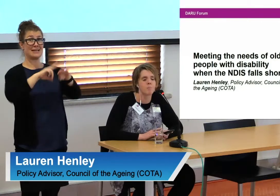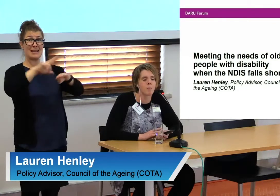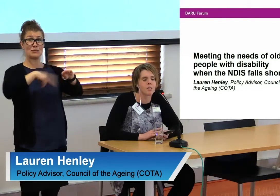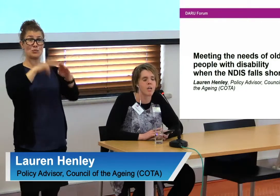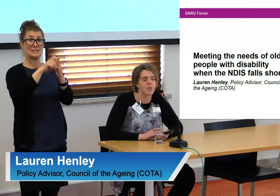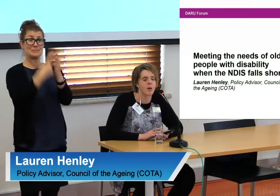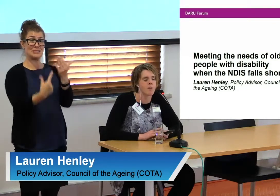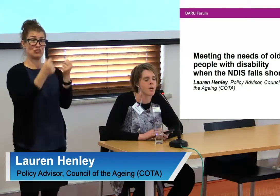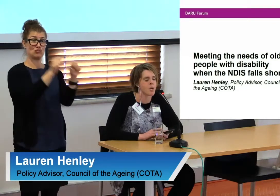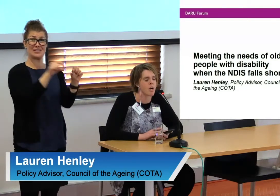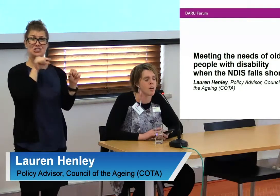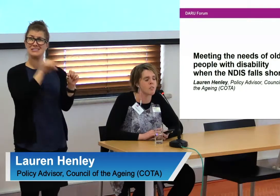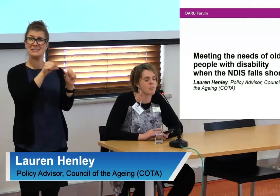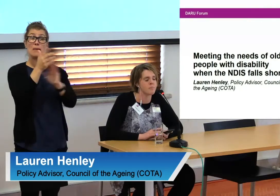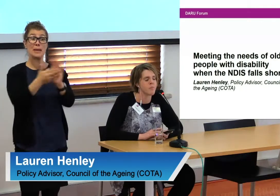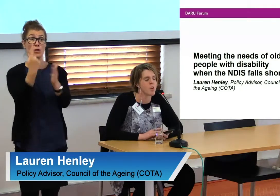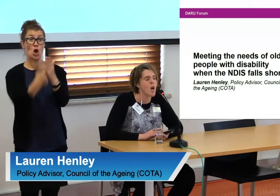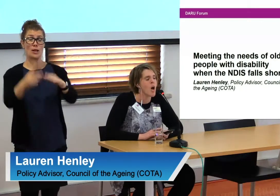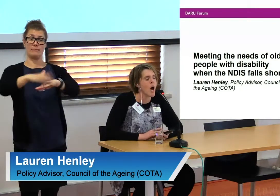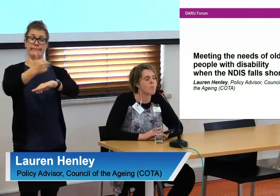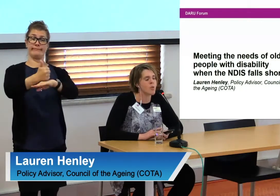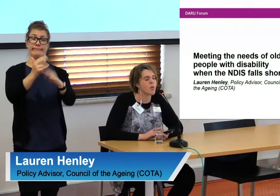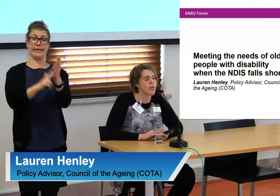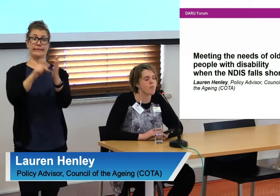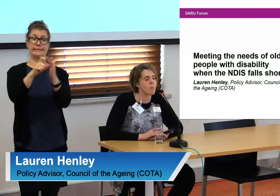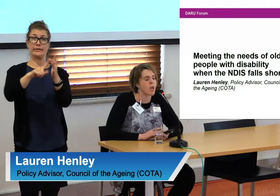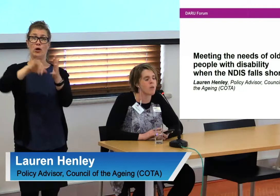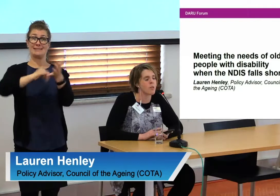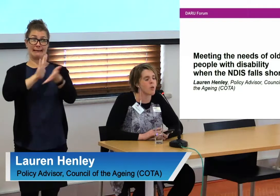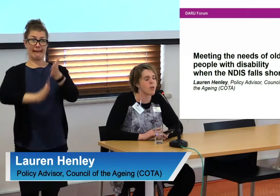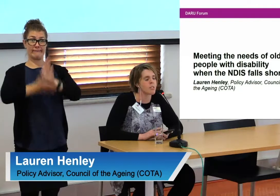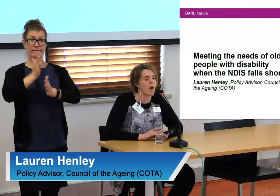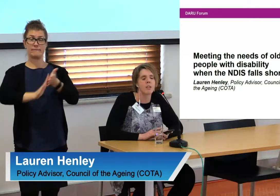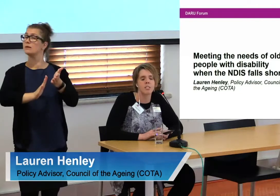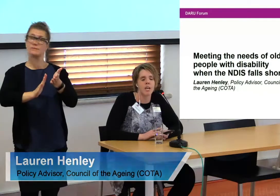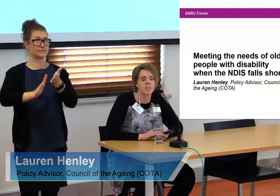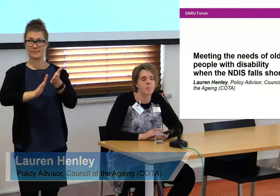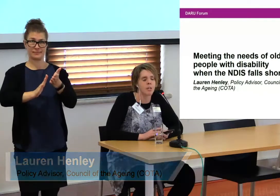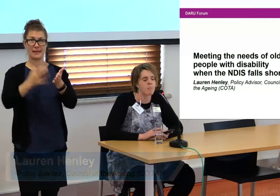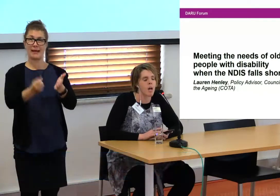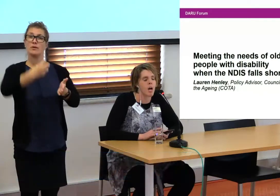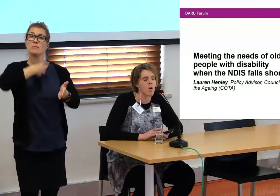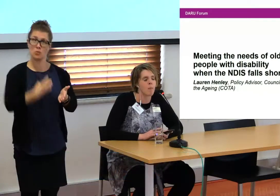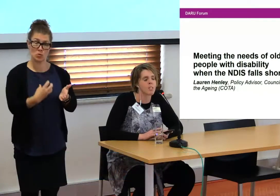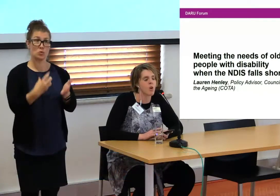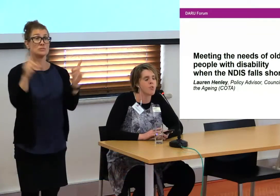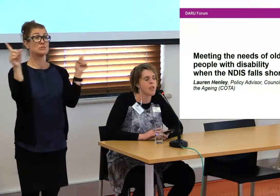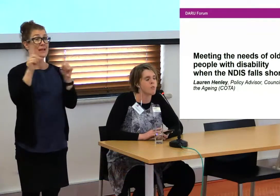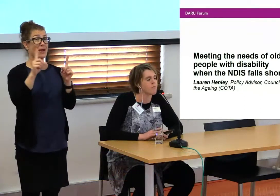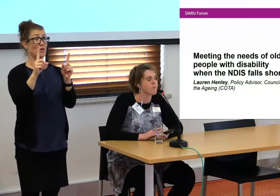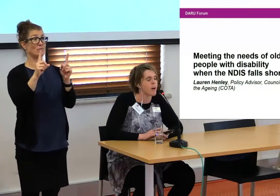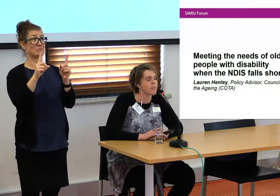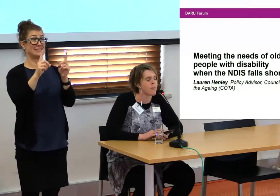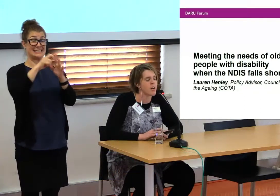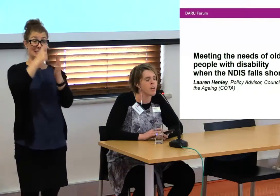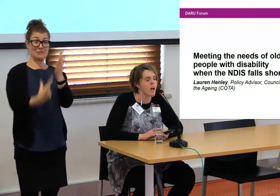the implementation of the NDIS. Absolutely everybody, Victoria's current state disability plan, makes no secret